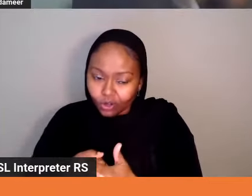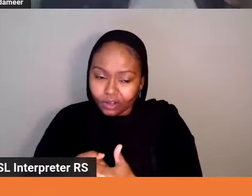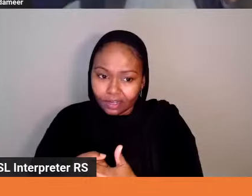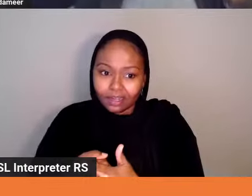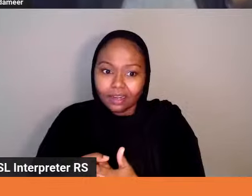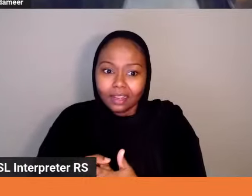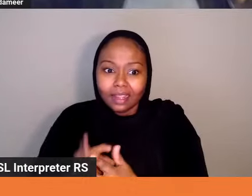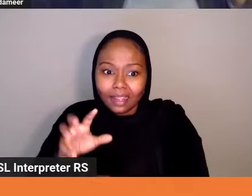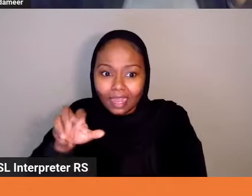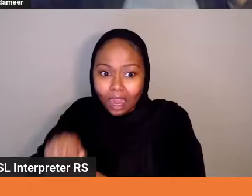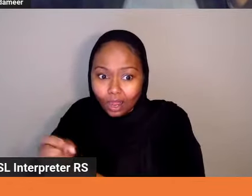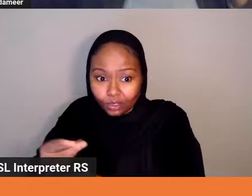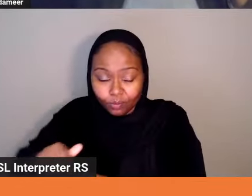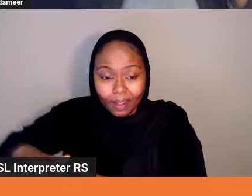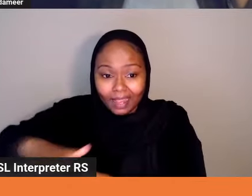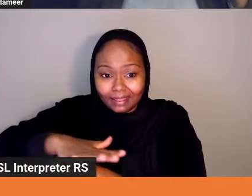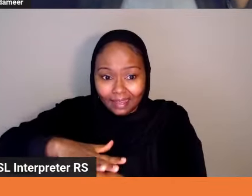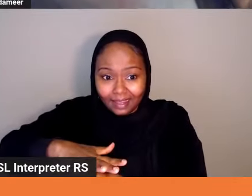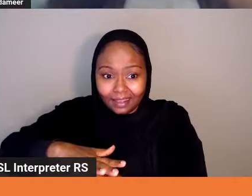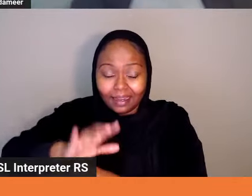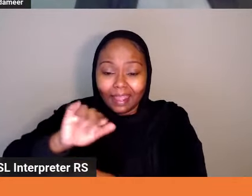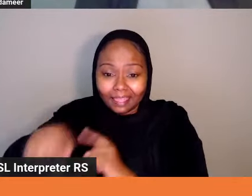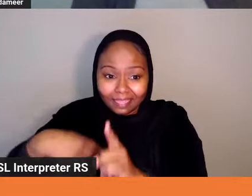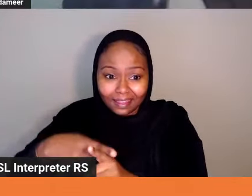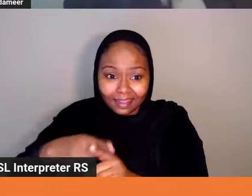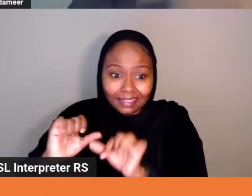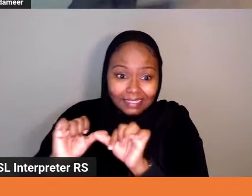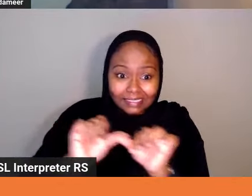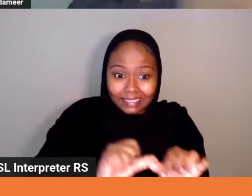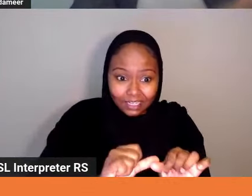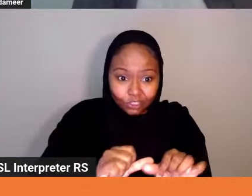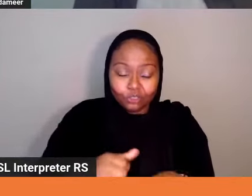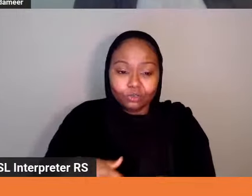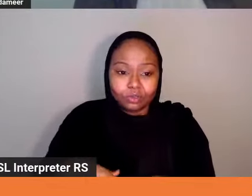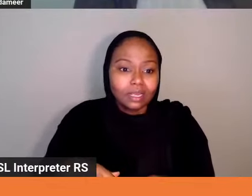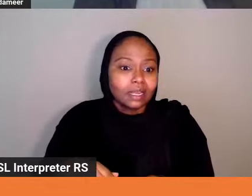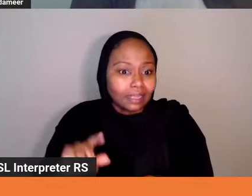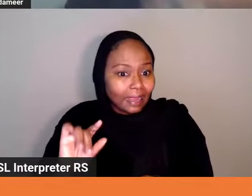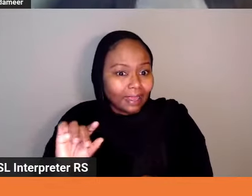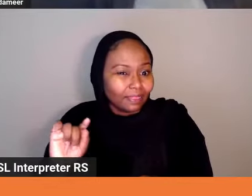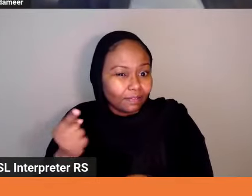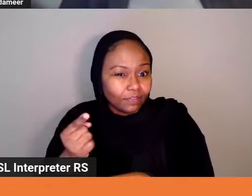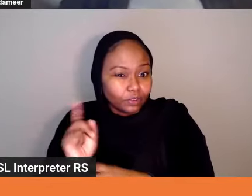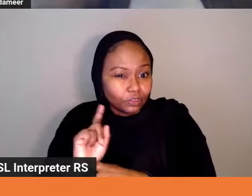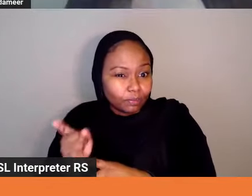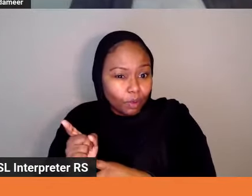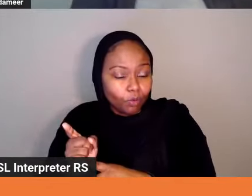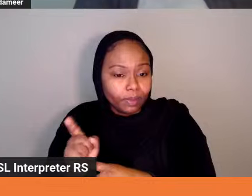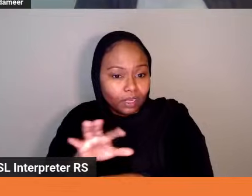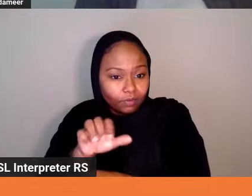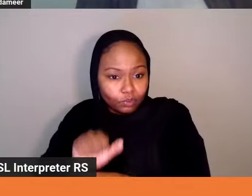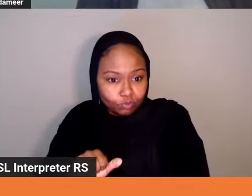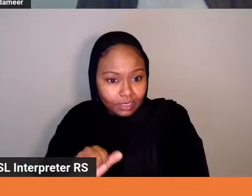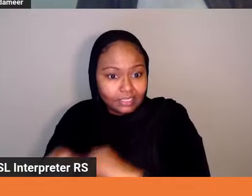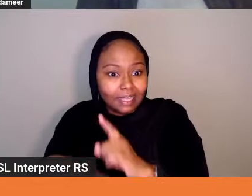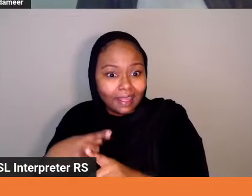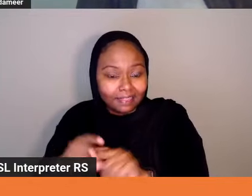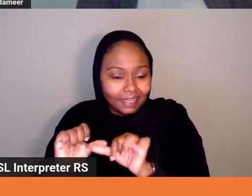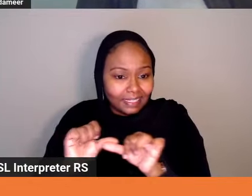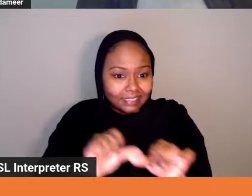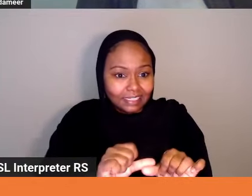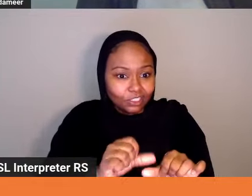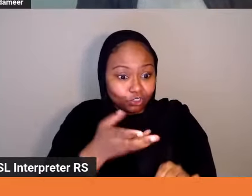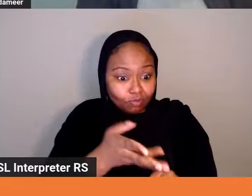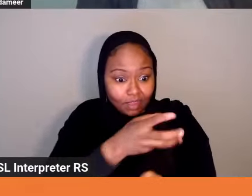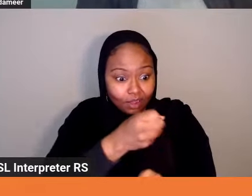territories and continue in the in the first moment of the arrest and continue inside the